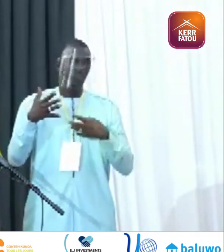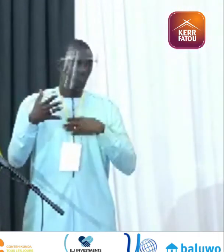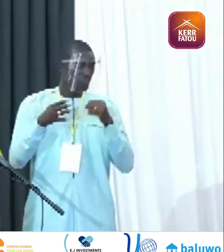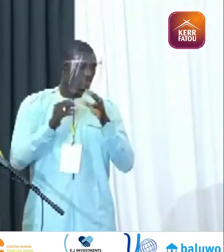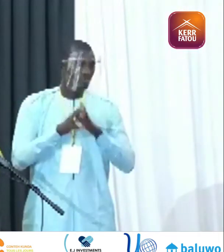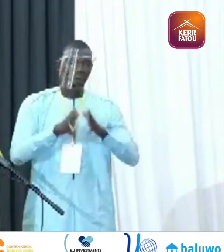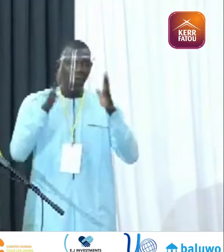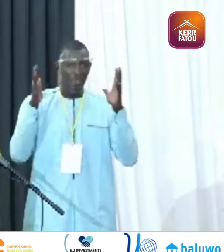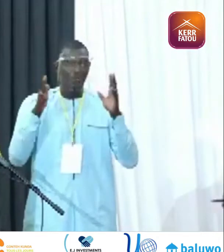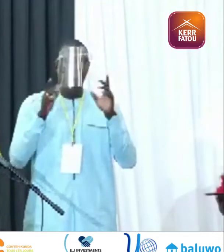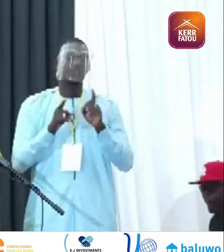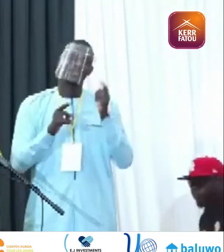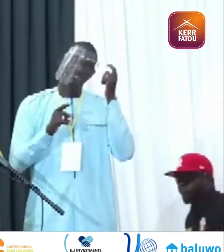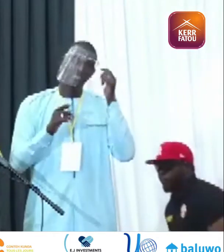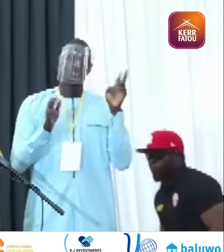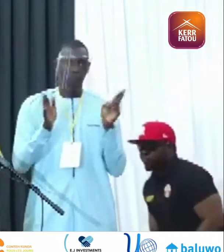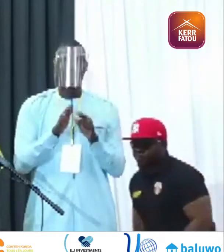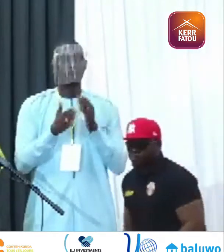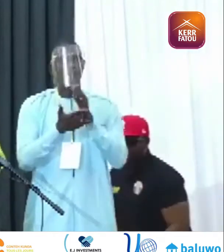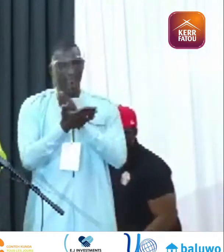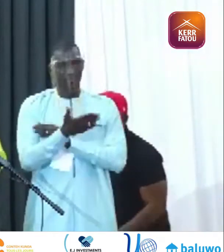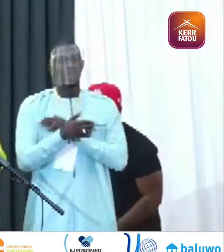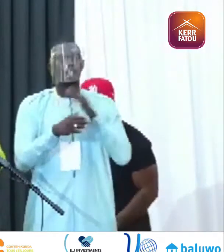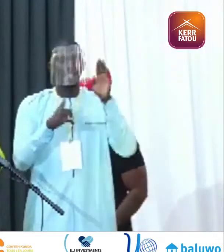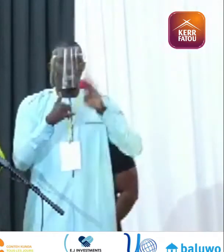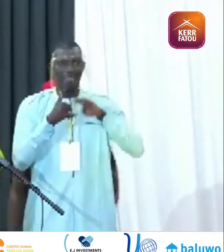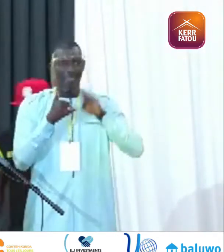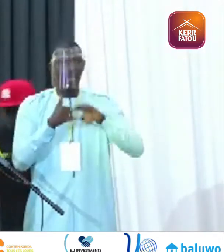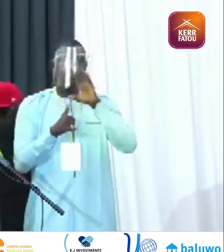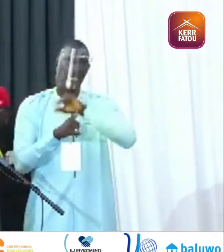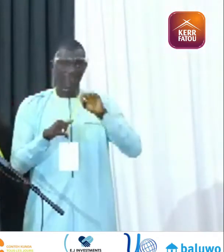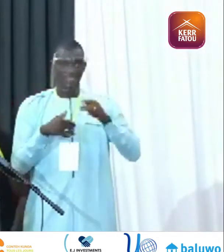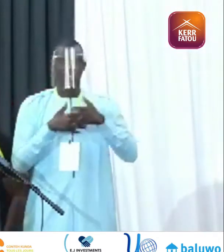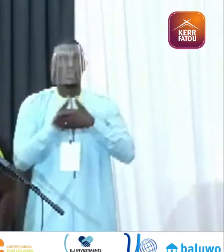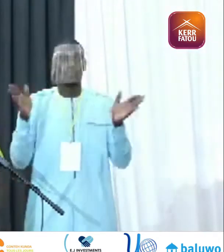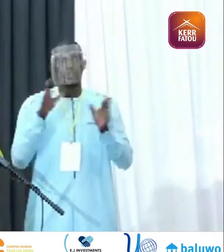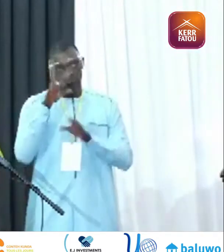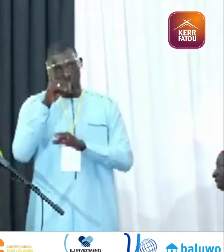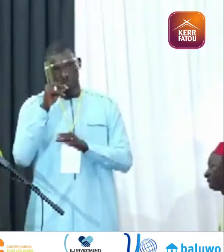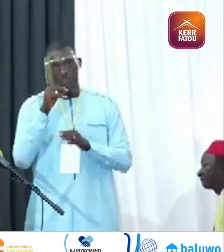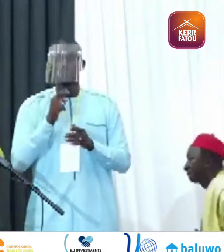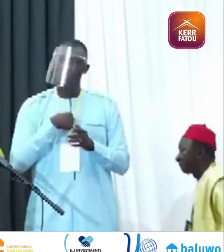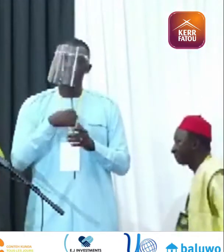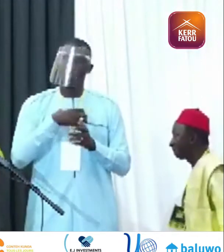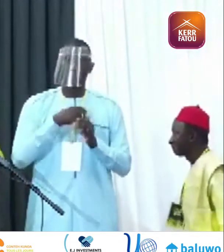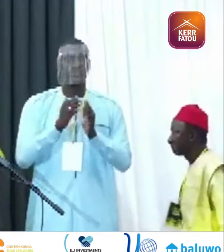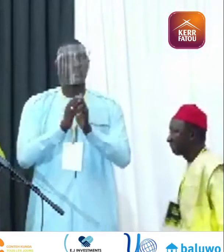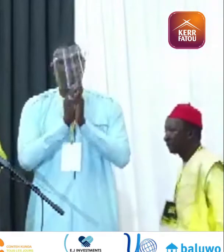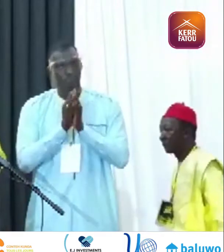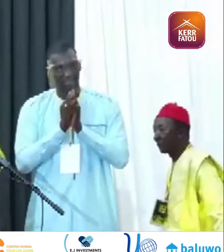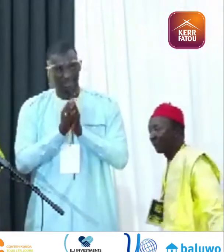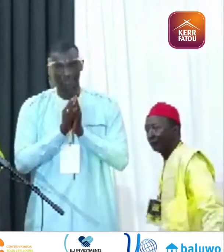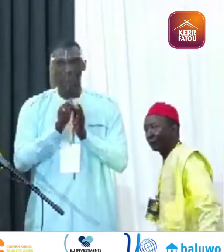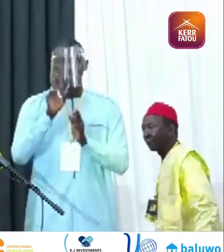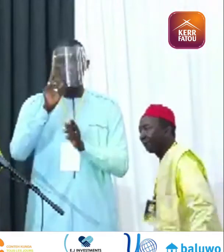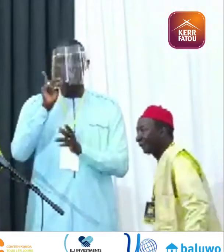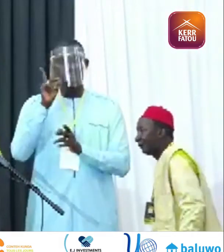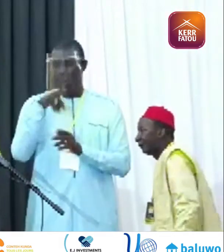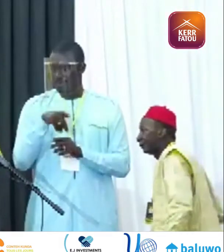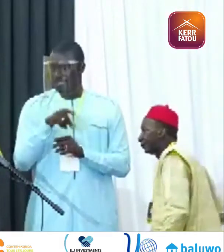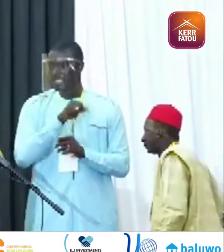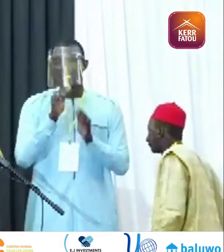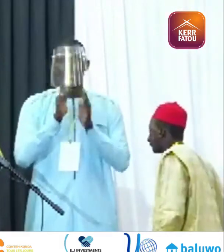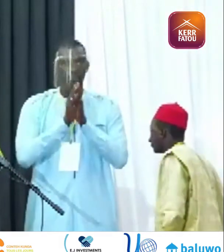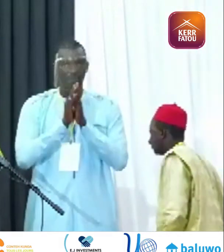bëggoon rek bala ñoo def ci last activity ci opening ceremony bi ñu ñaanal parti bi ñu ñaanal suñ